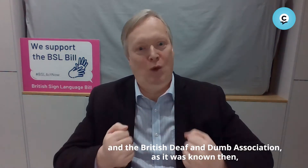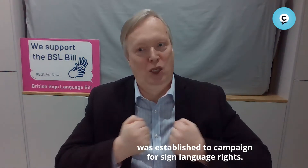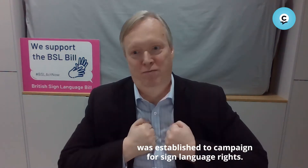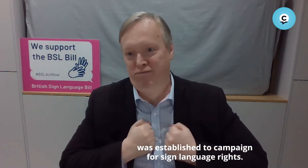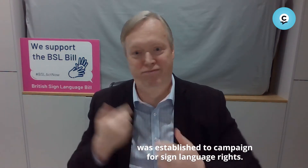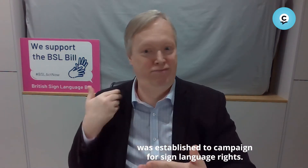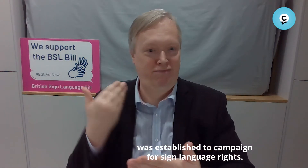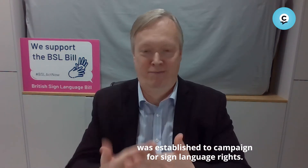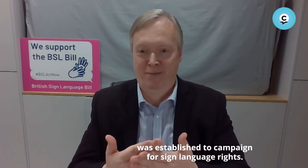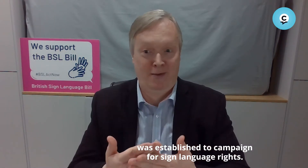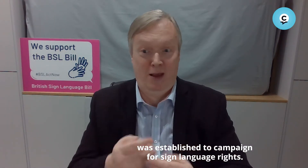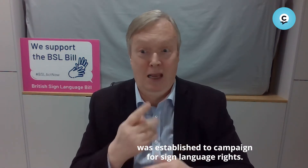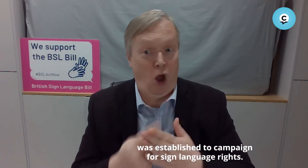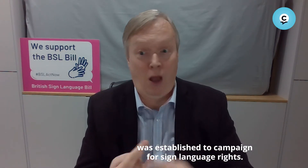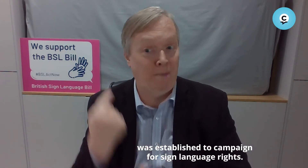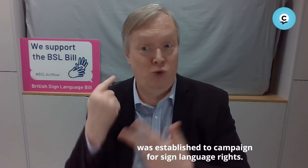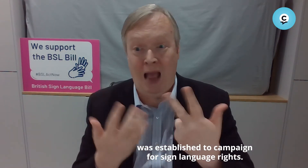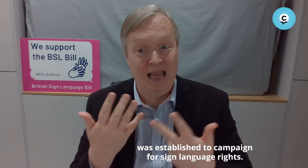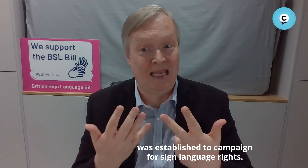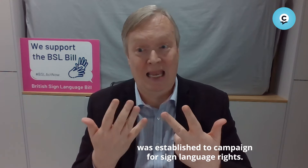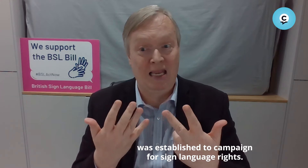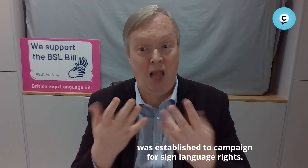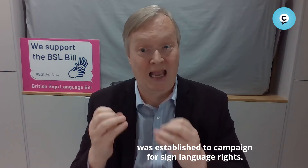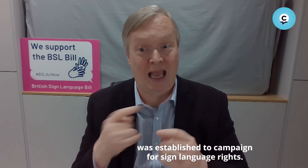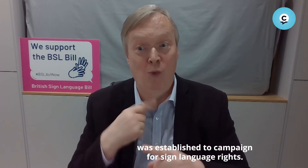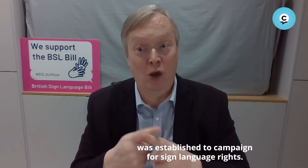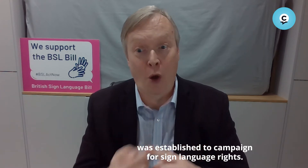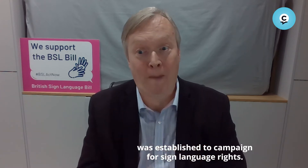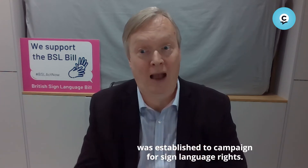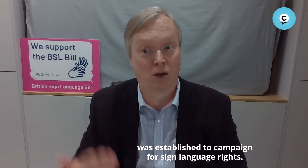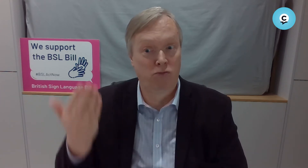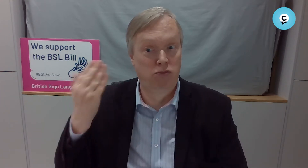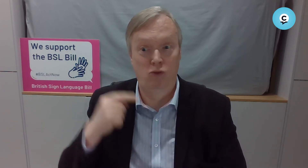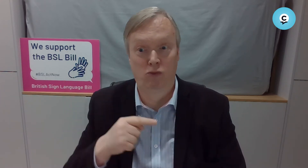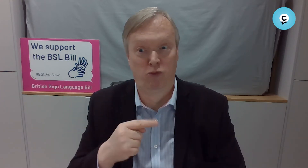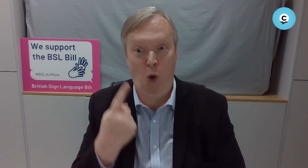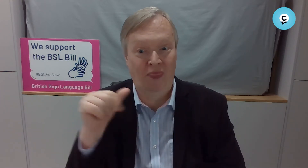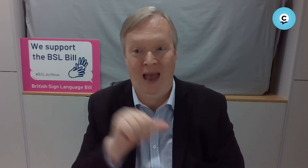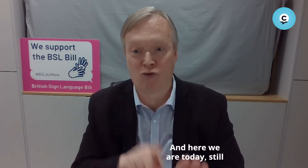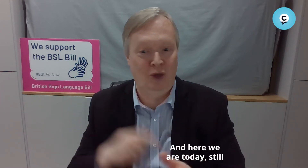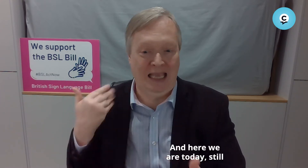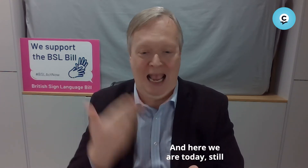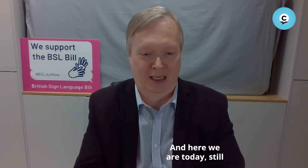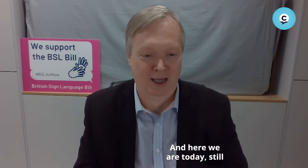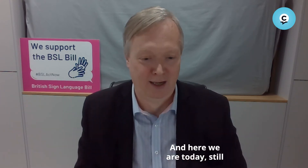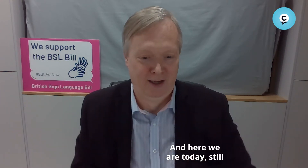then, was established to campaign for sign language rights. And here we are